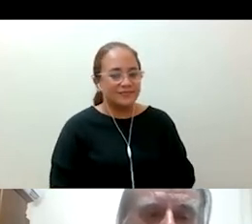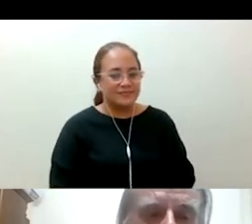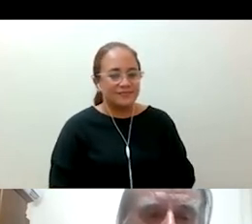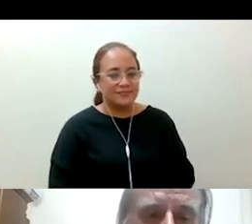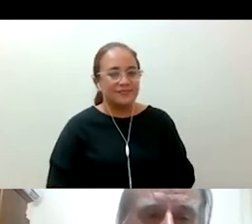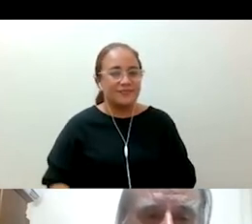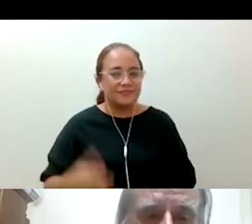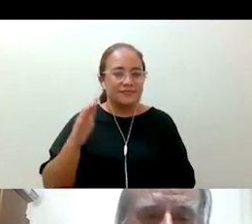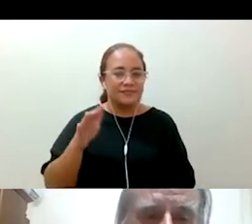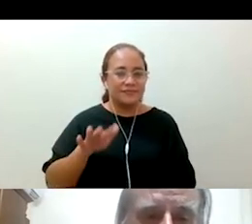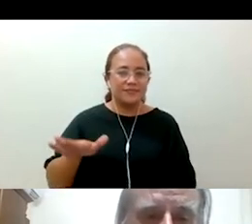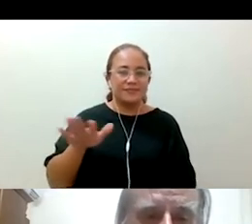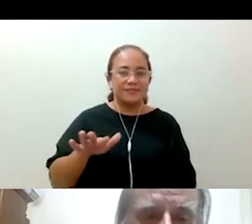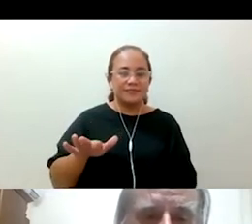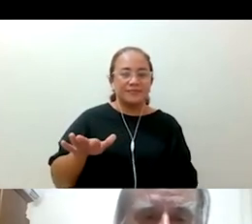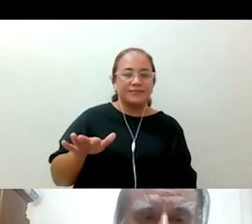location.